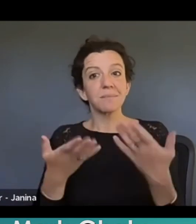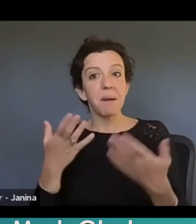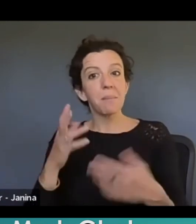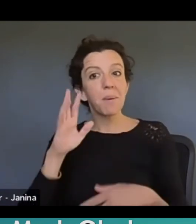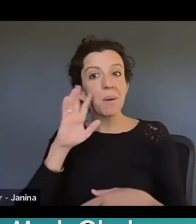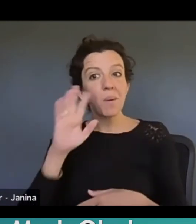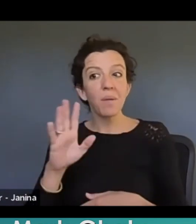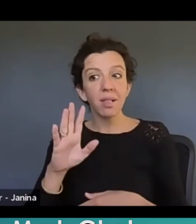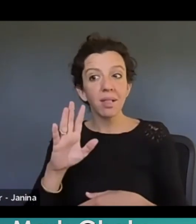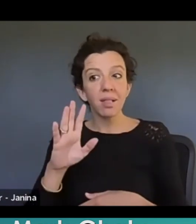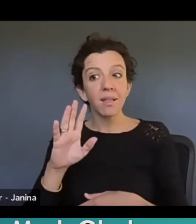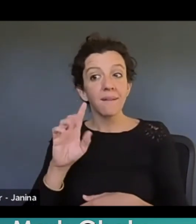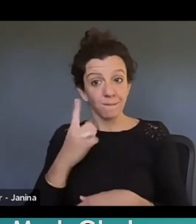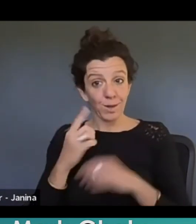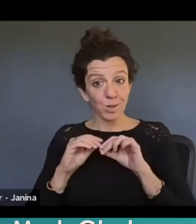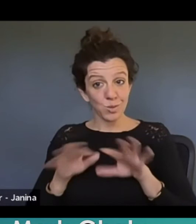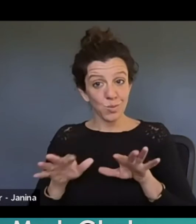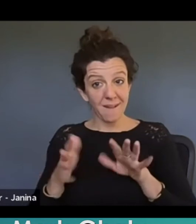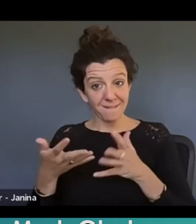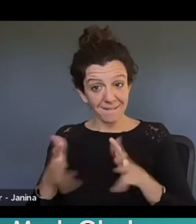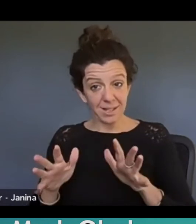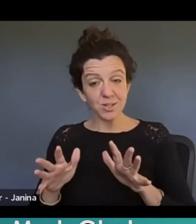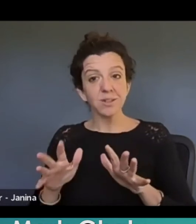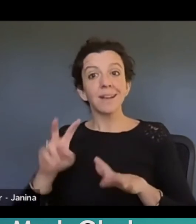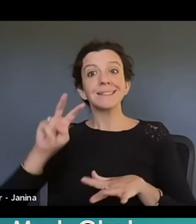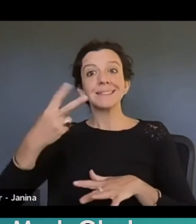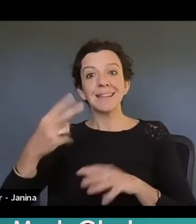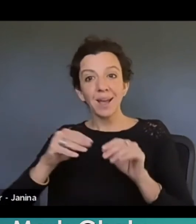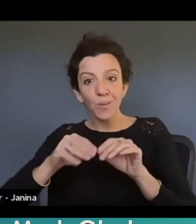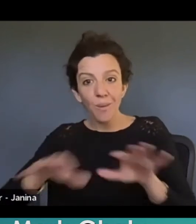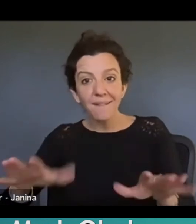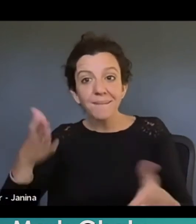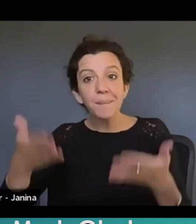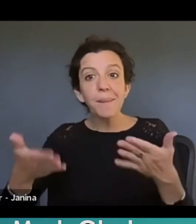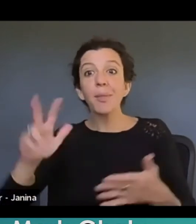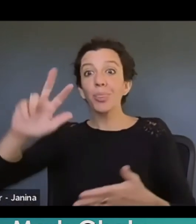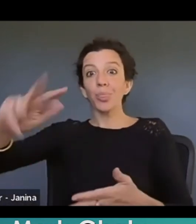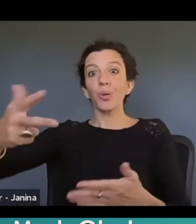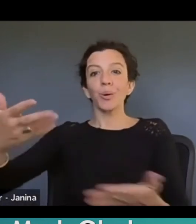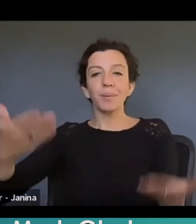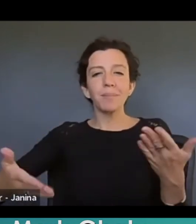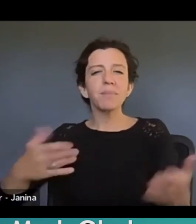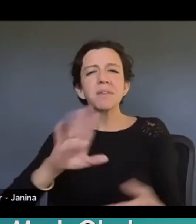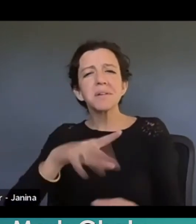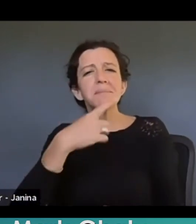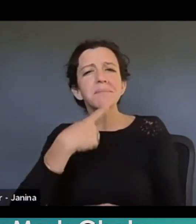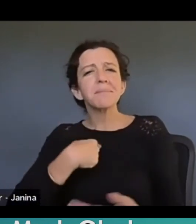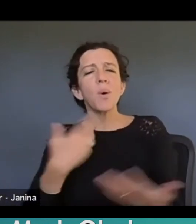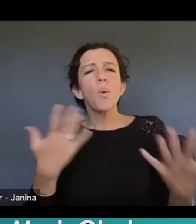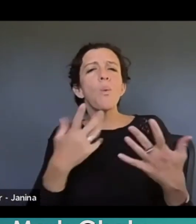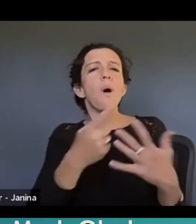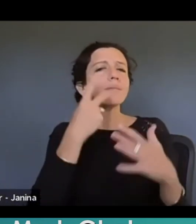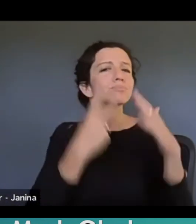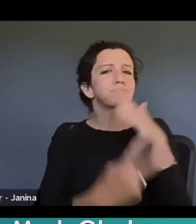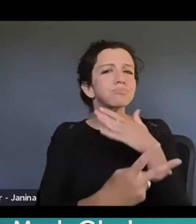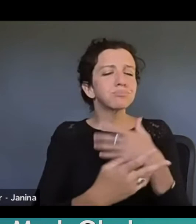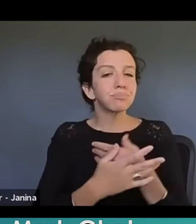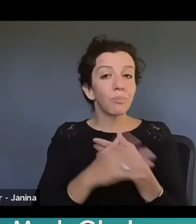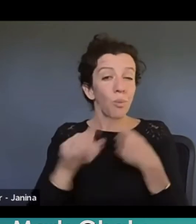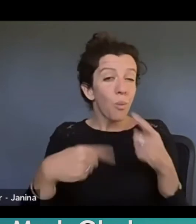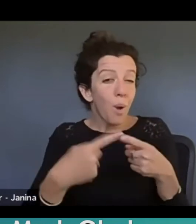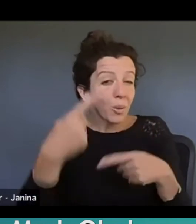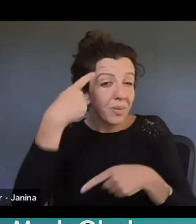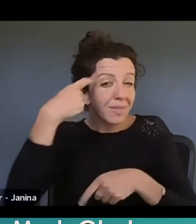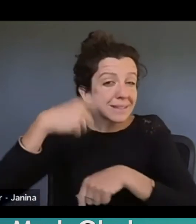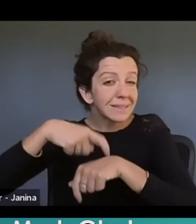that to look like, when it is likely to start, and how it might compare to what we've seen so far